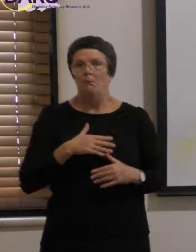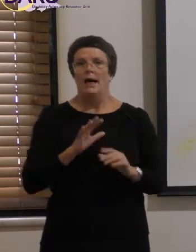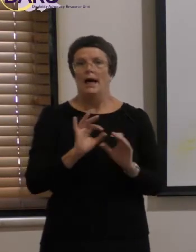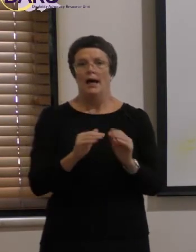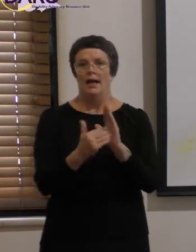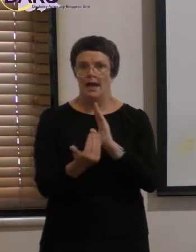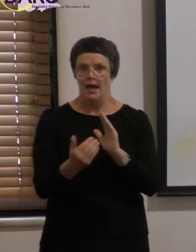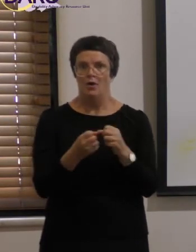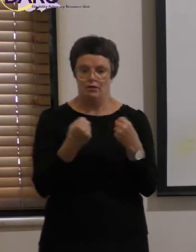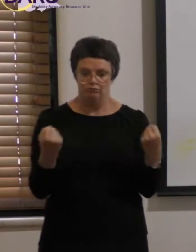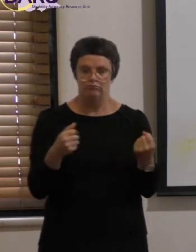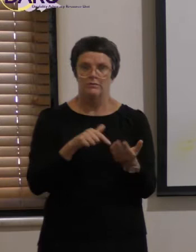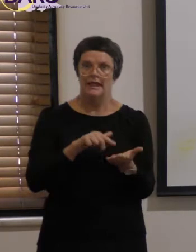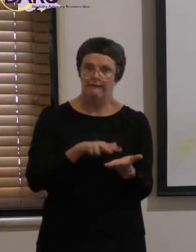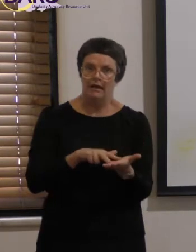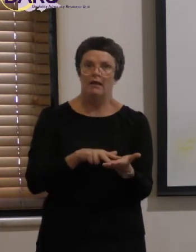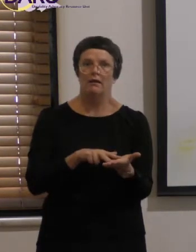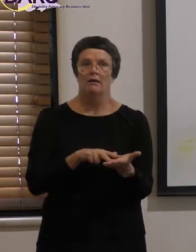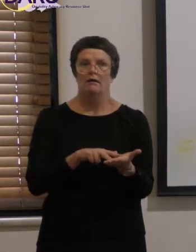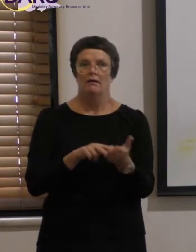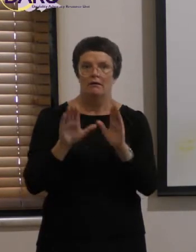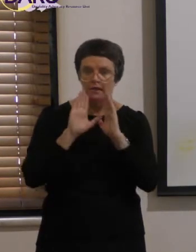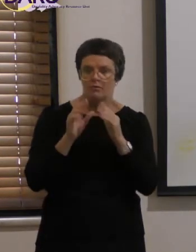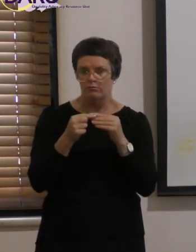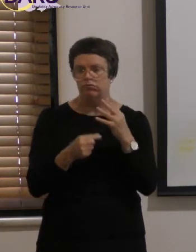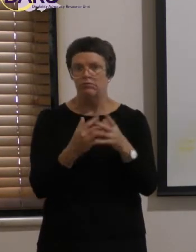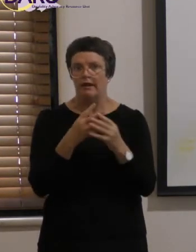media, which I think, you know, many of us as advocates have helped create.